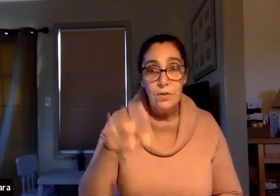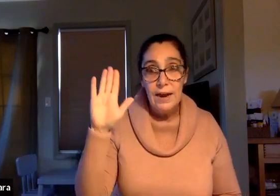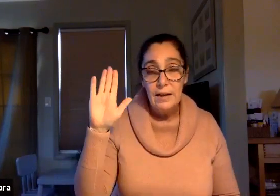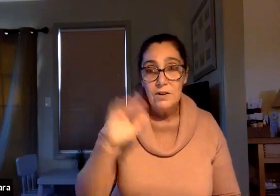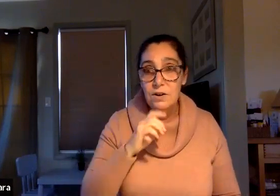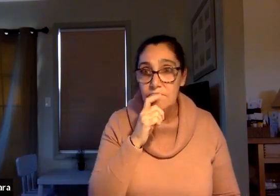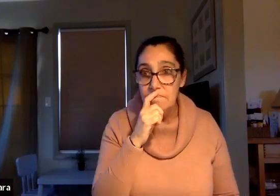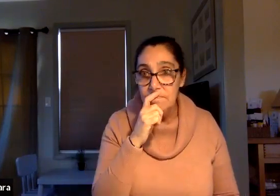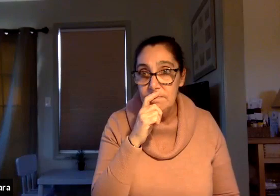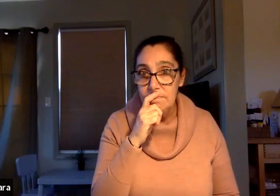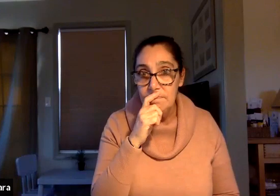that answer?